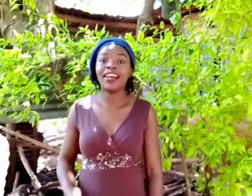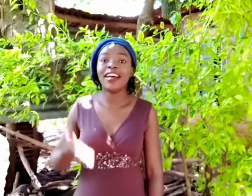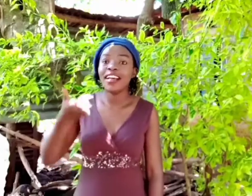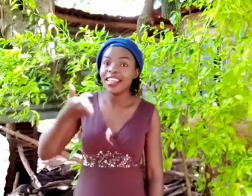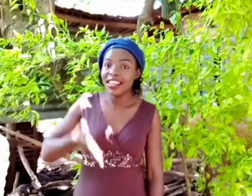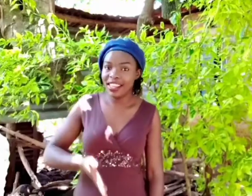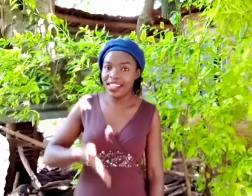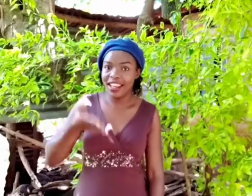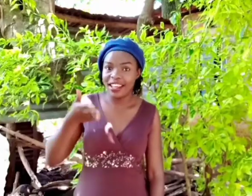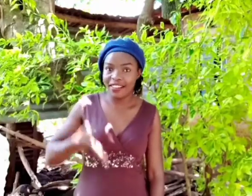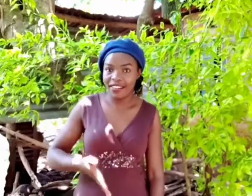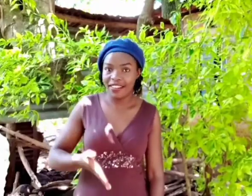Here.